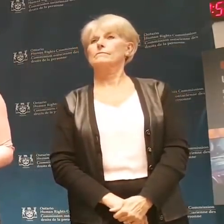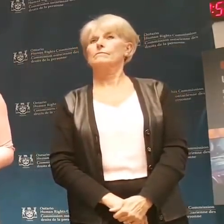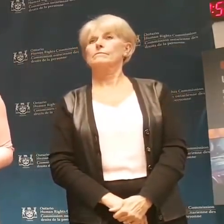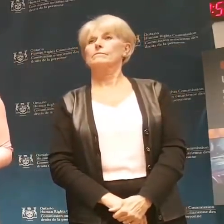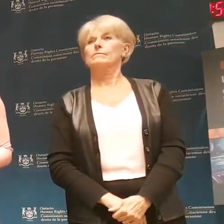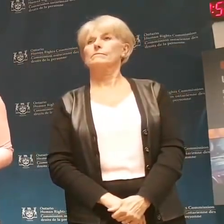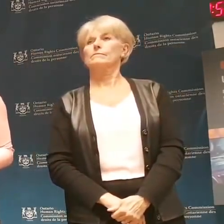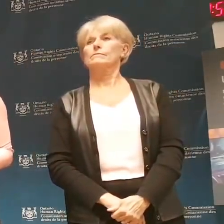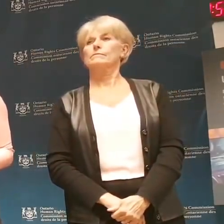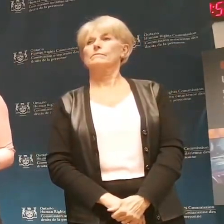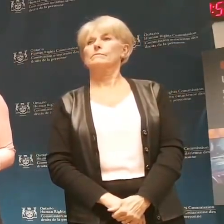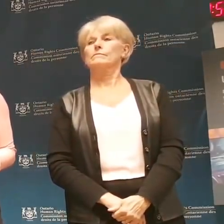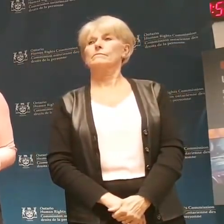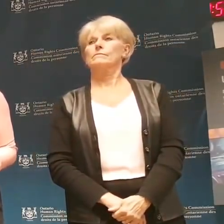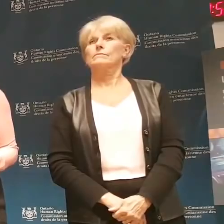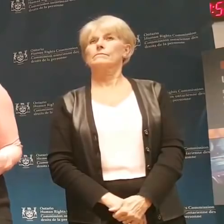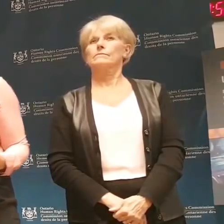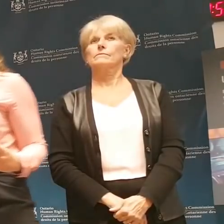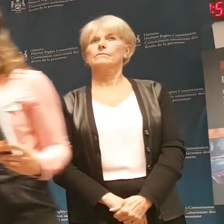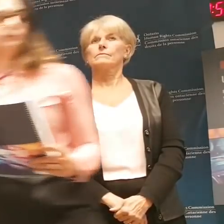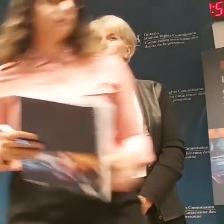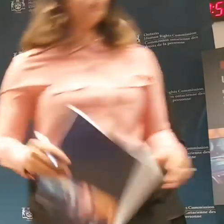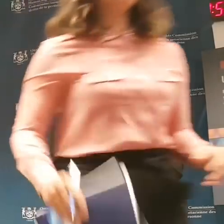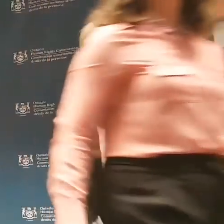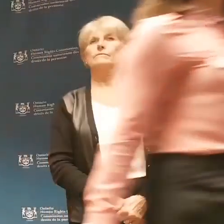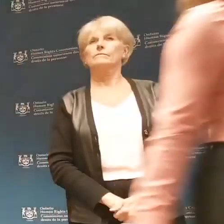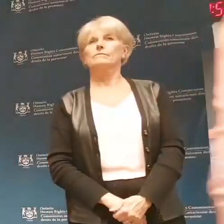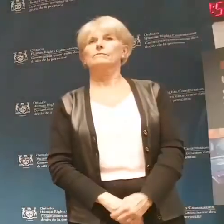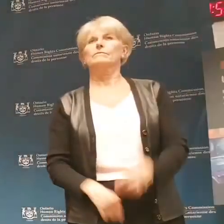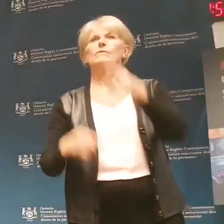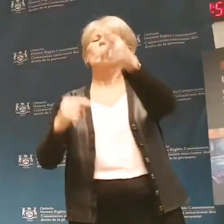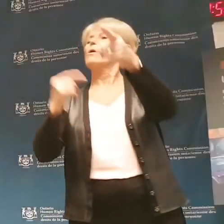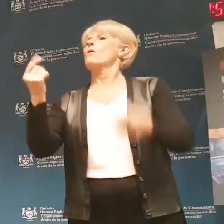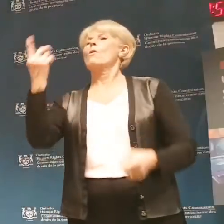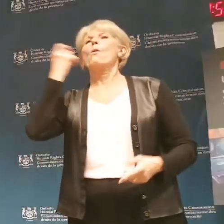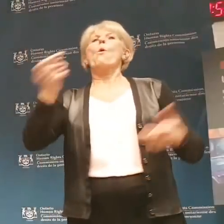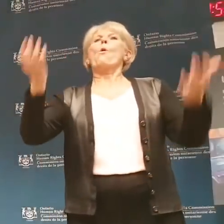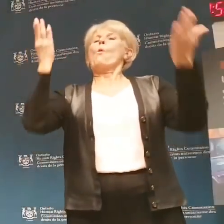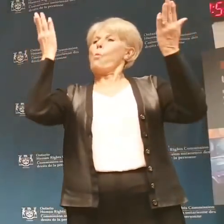Awesome. Yeah. Why is this